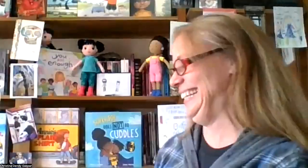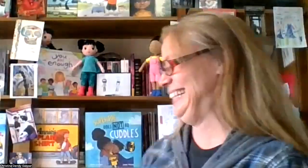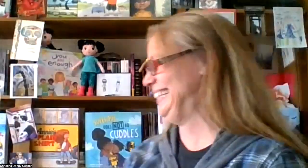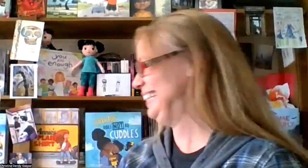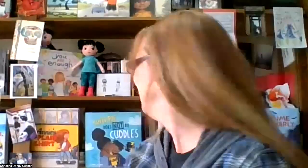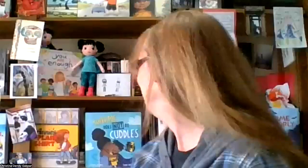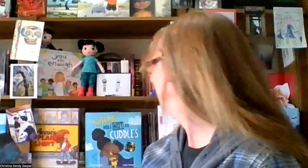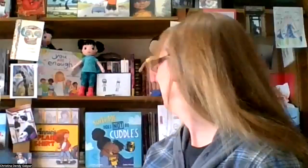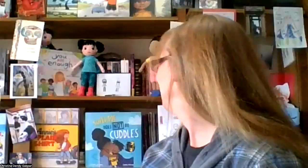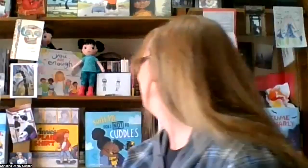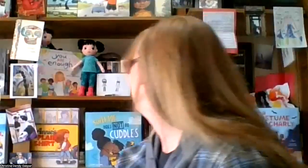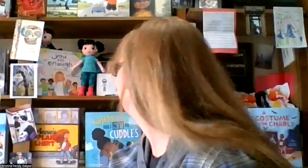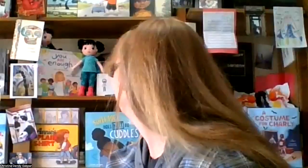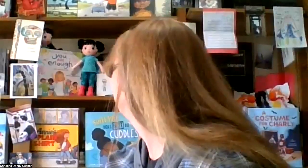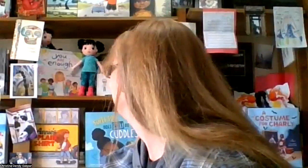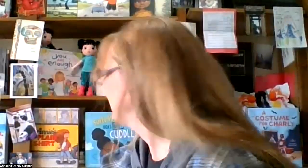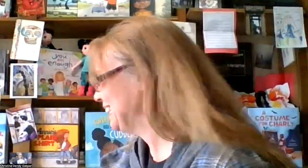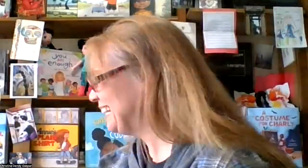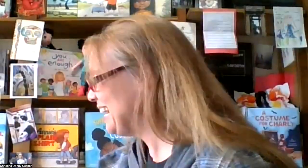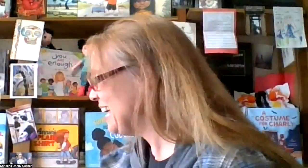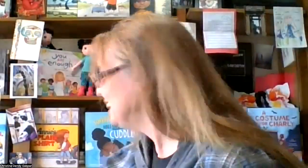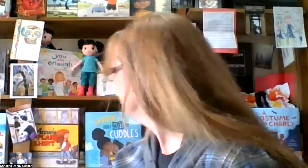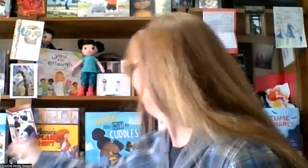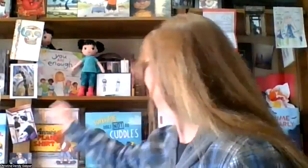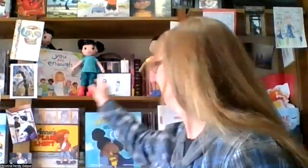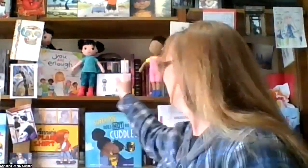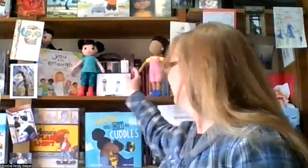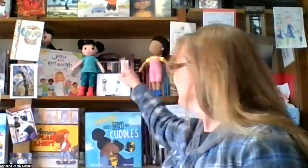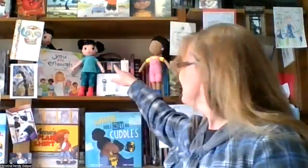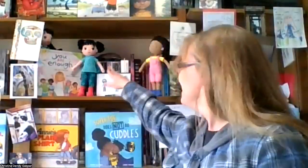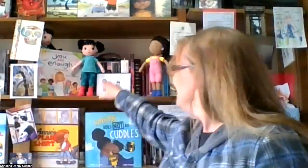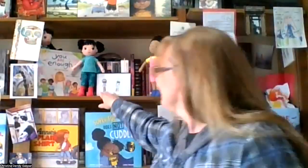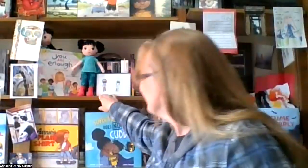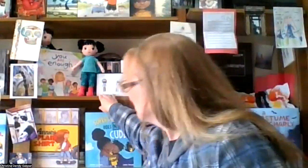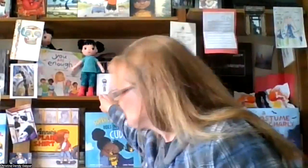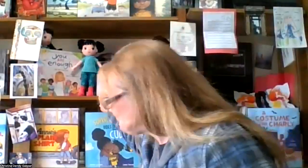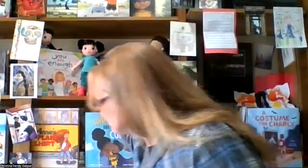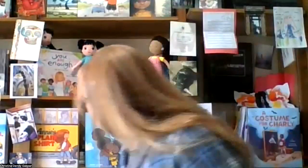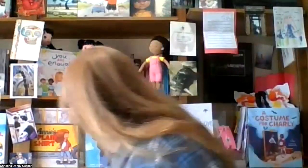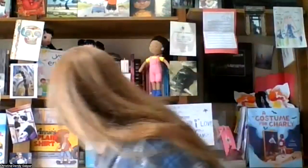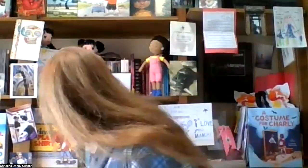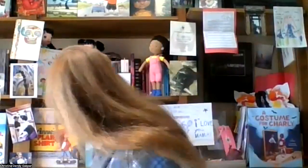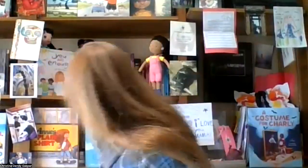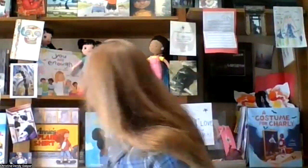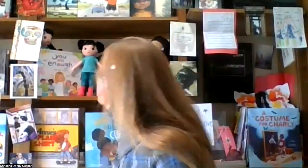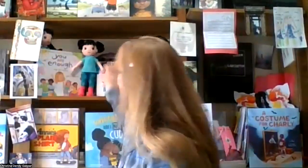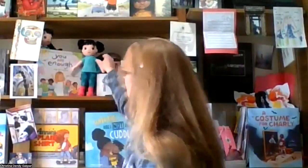of the characters. I think there's both of your characters from Hide and Shush. Show us those amazing